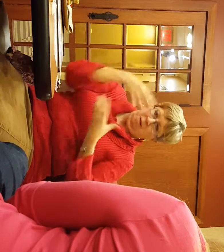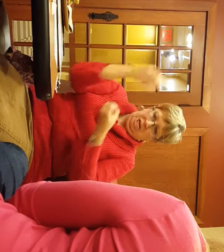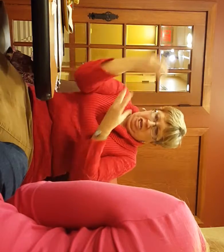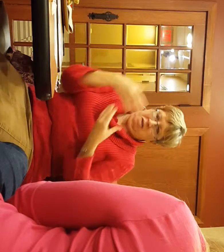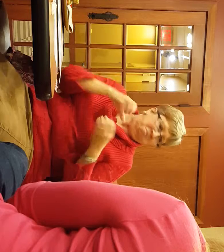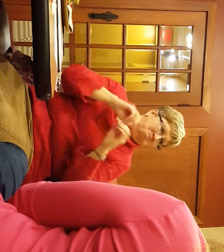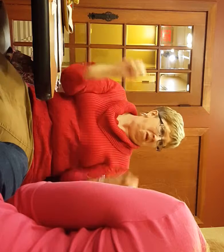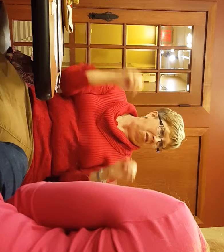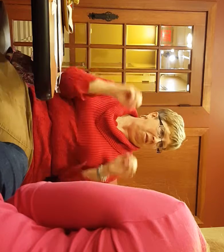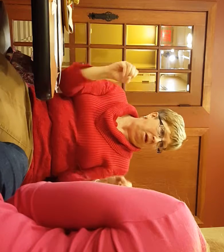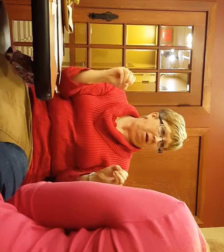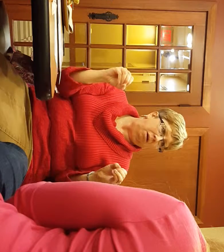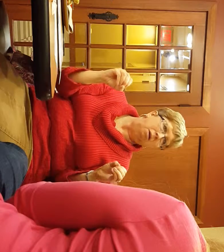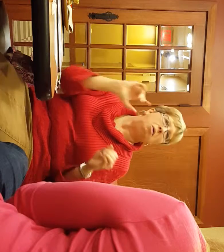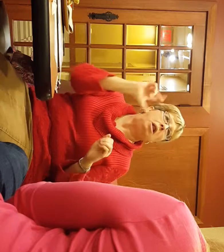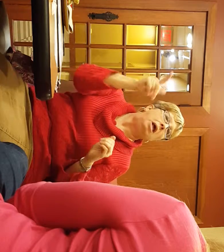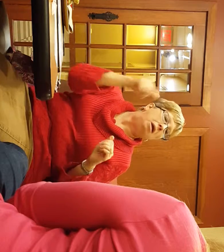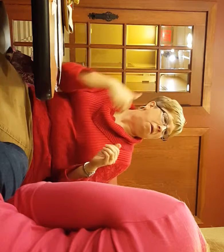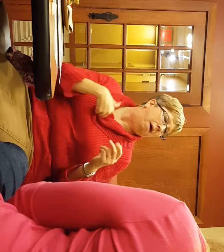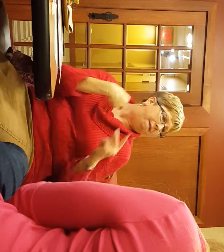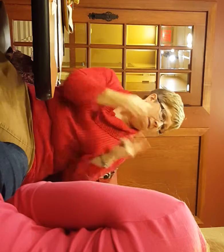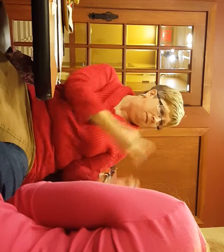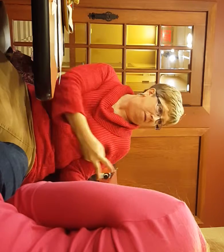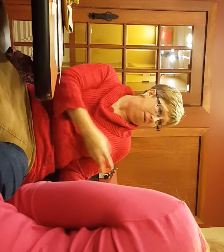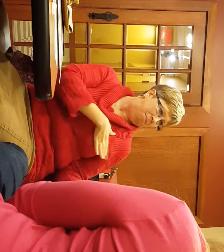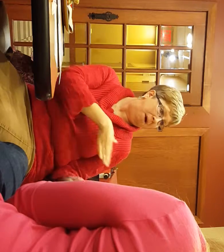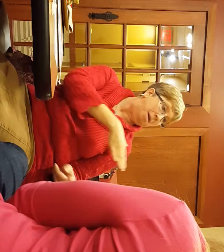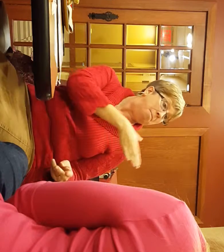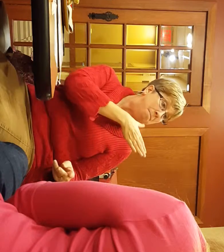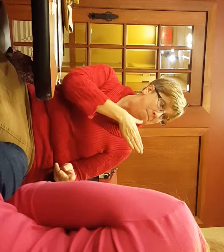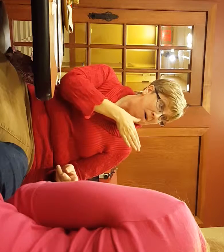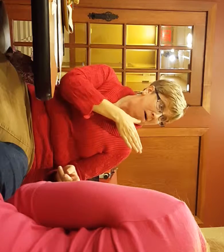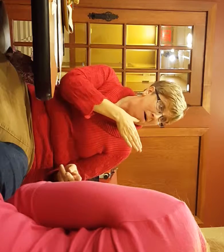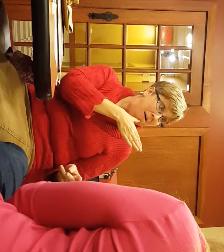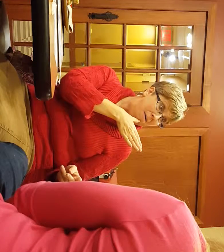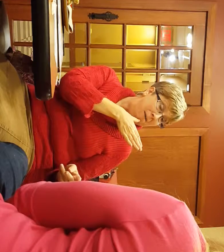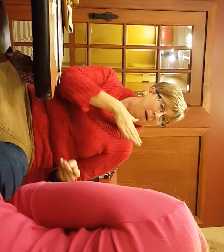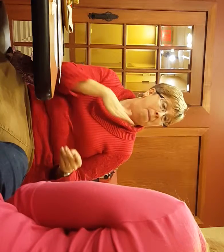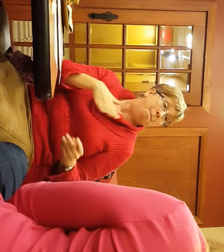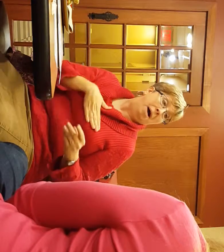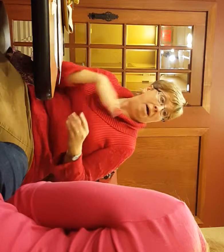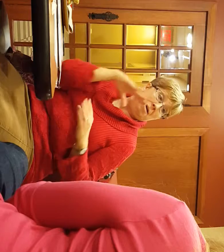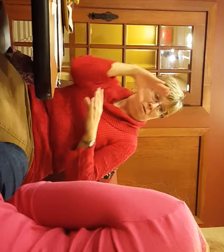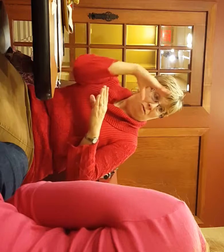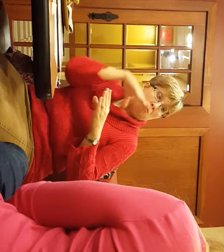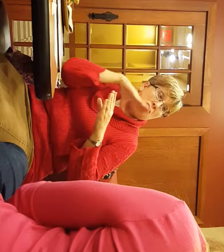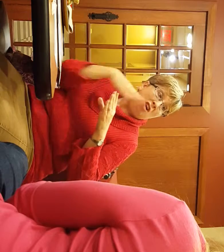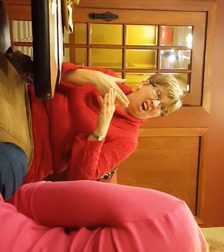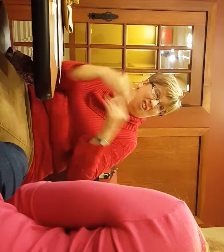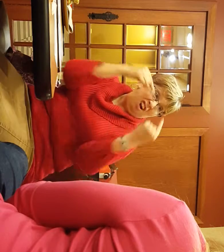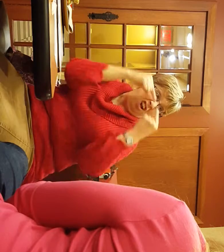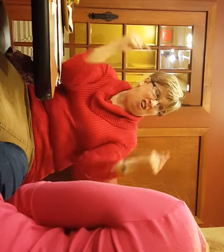happen. So I was visiting my mom, and Madeline is allergic to dog cats, and my mom was dog sitting, and she had dogs